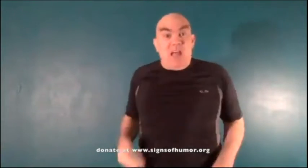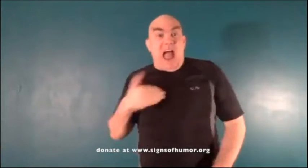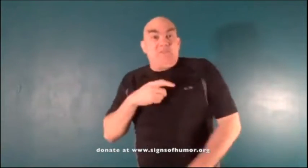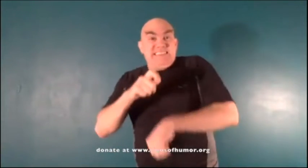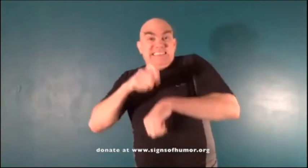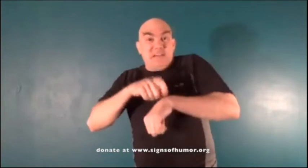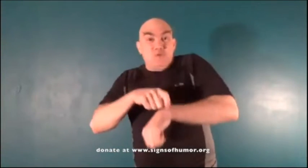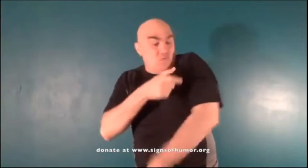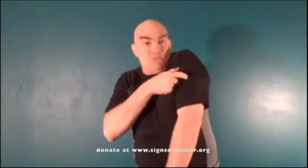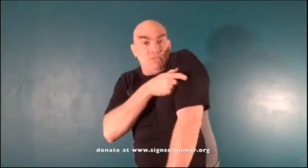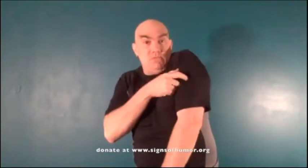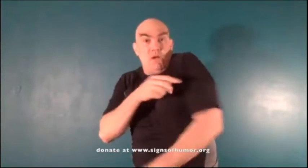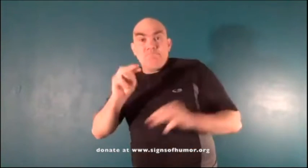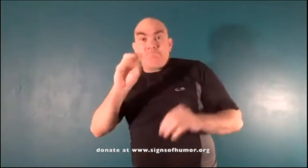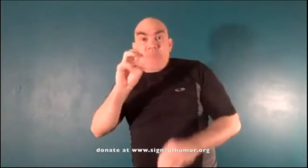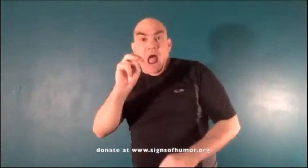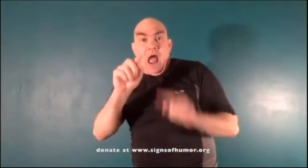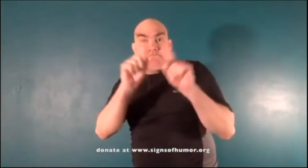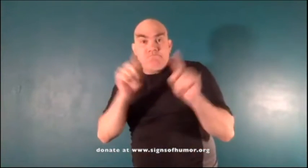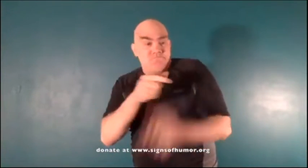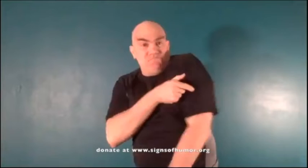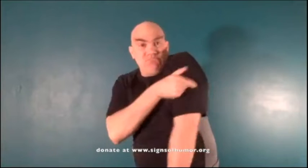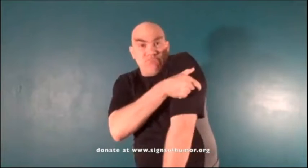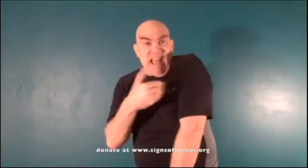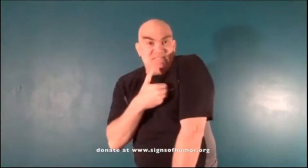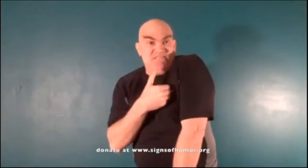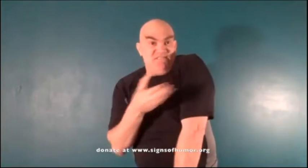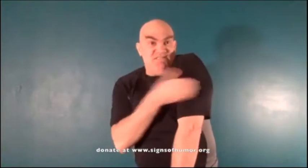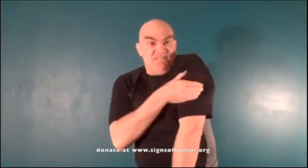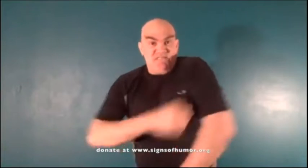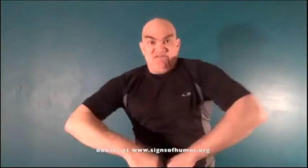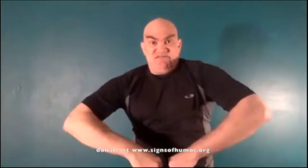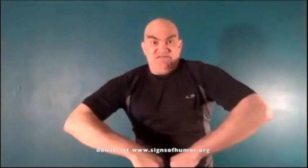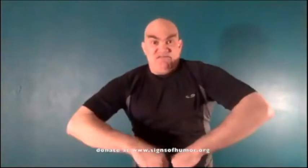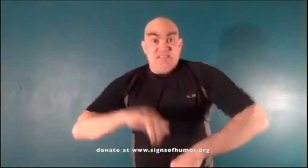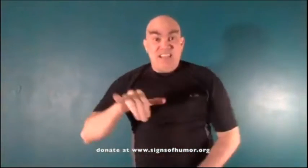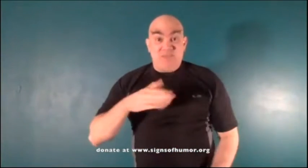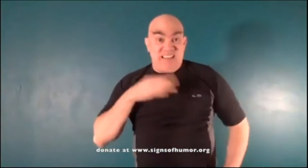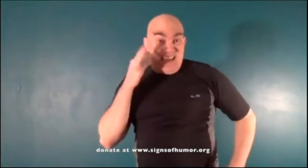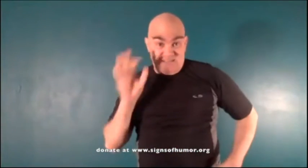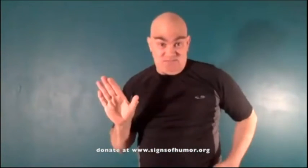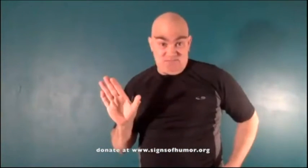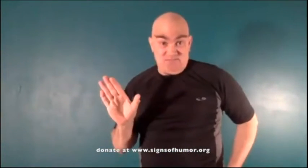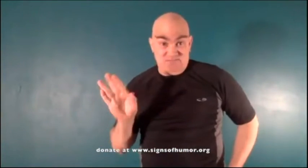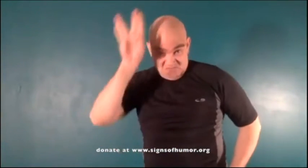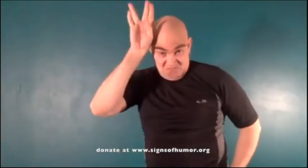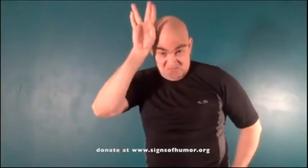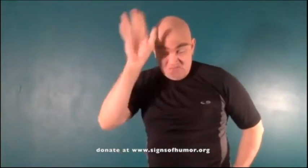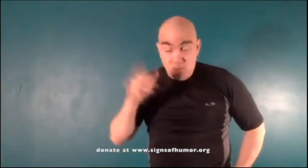bulbous eye, he had a tattoo, said Mom. This was one of those janky, messed